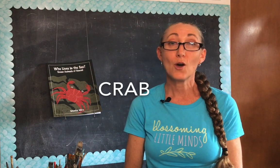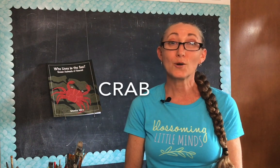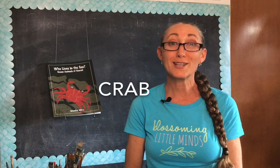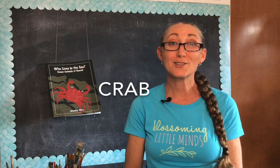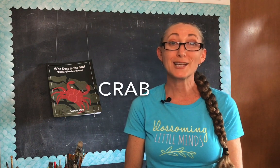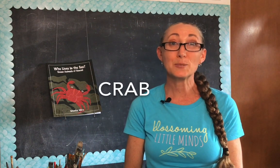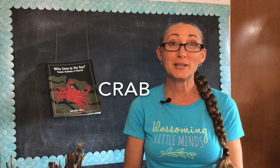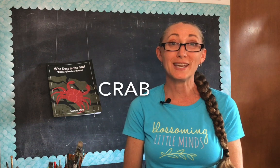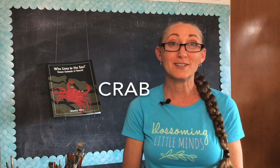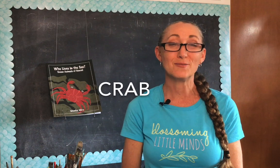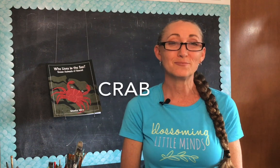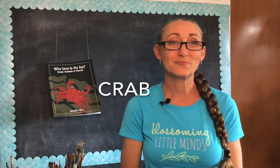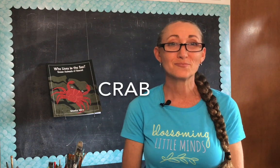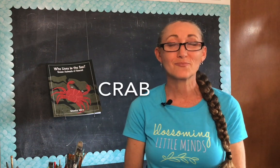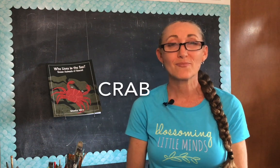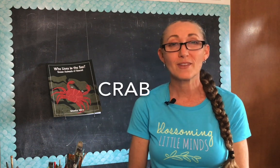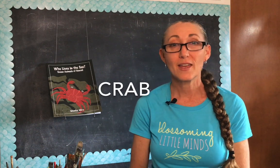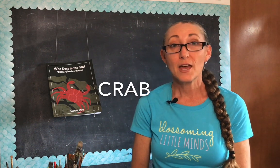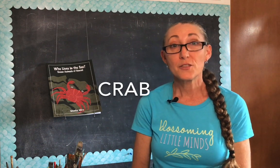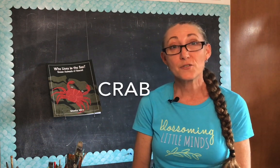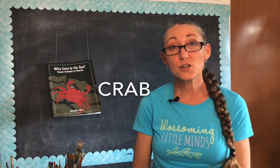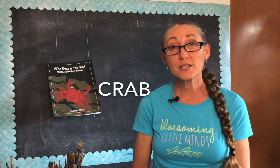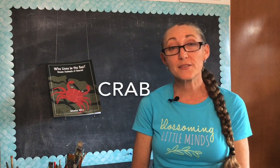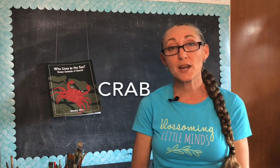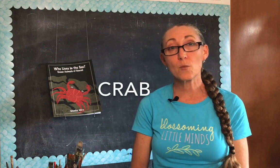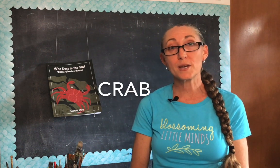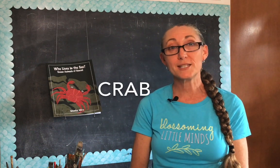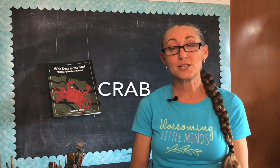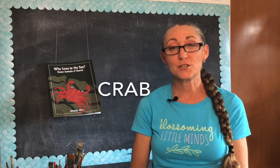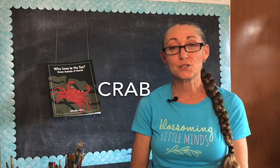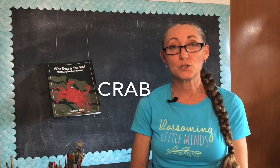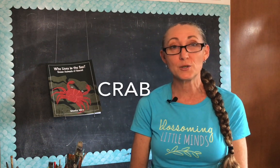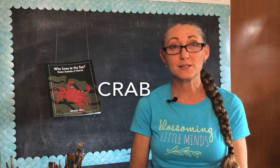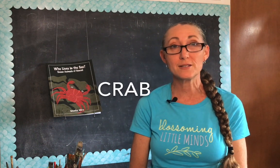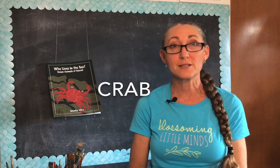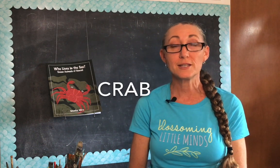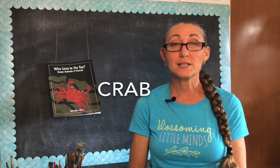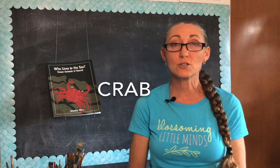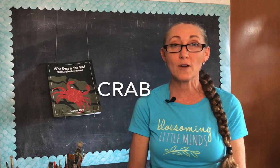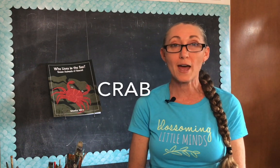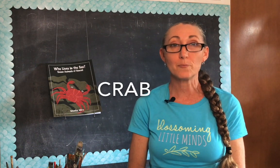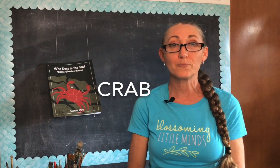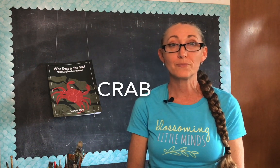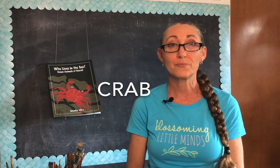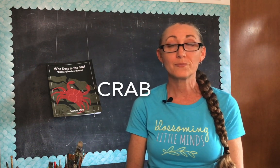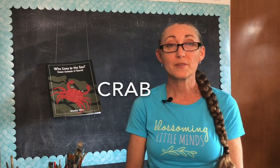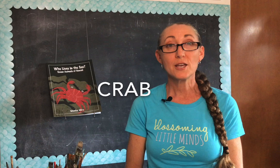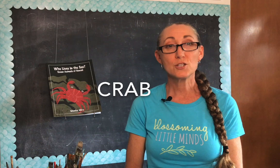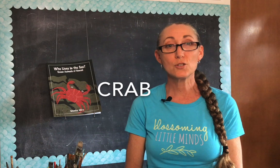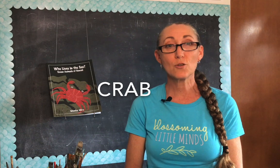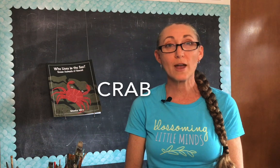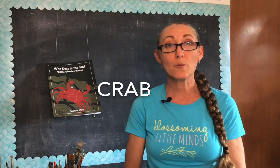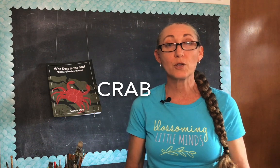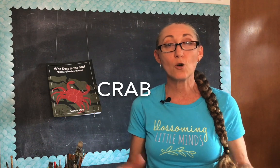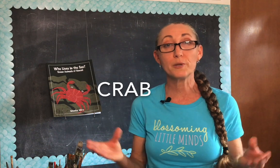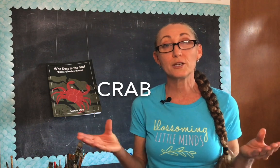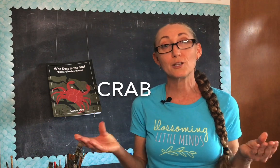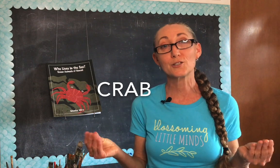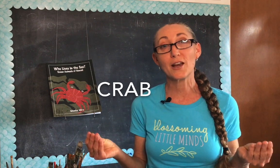Okay, so let's begin. The first sign that I want to teach the students is crab. To do crab, we open and close our